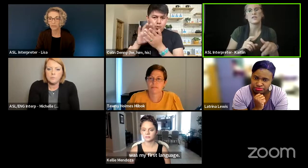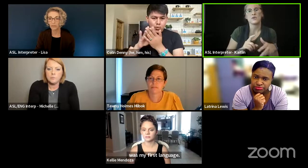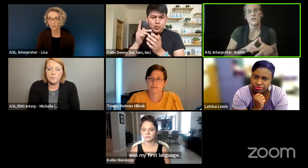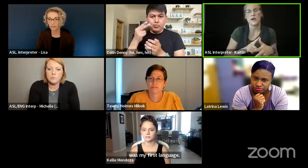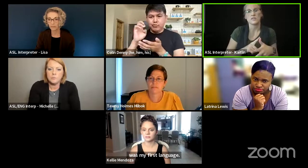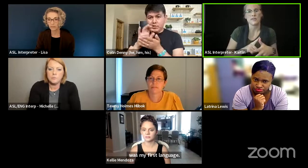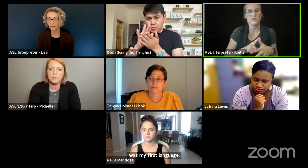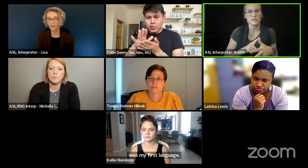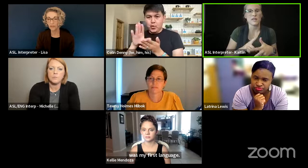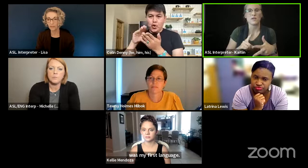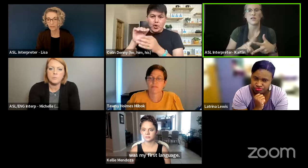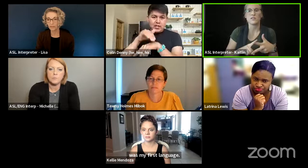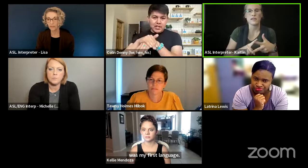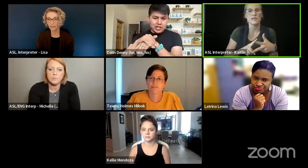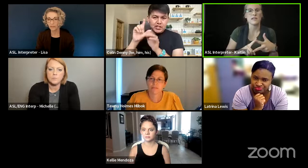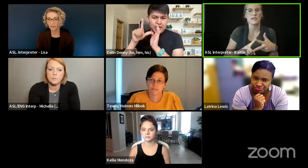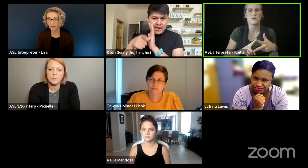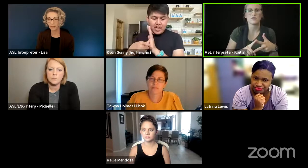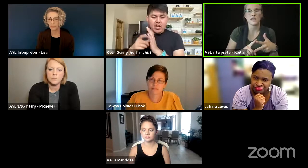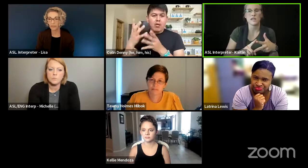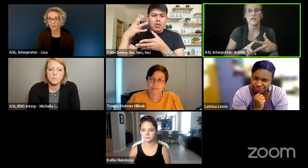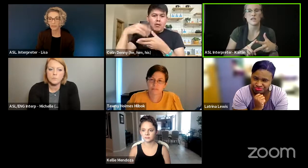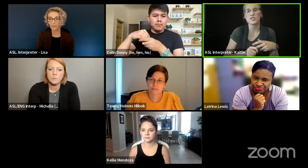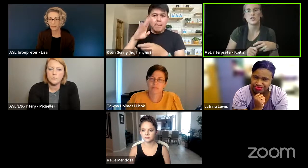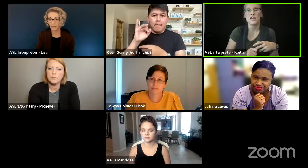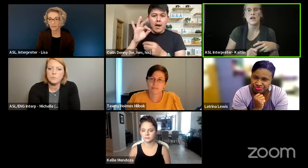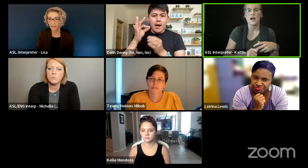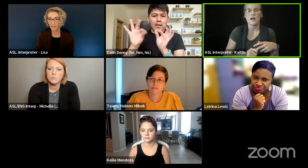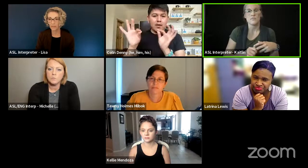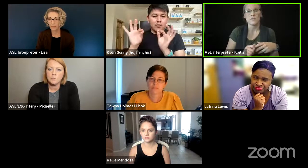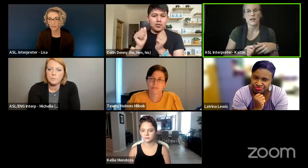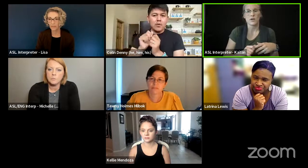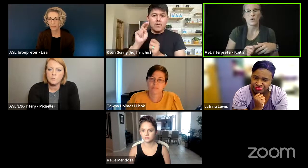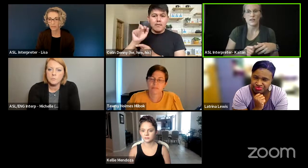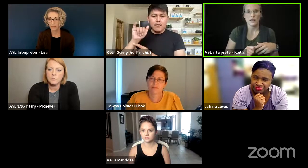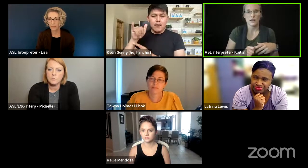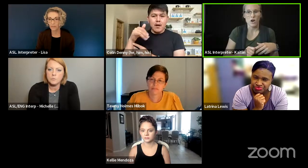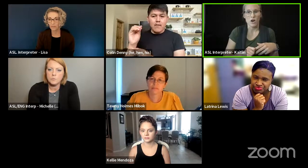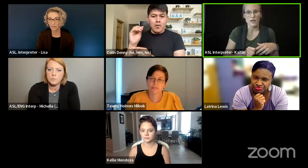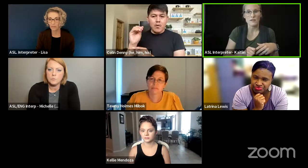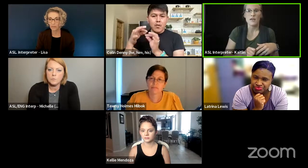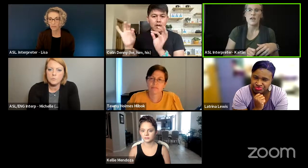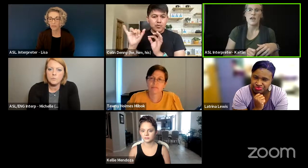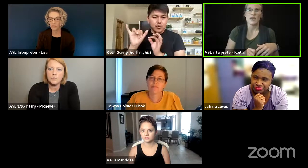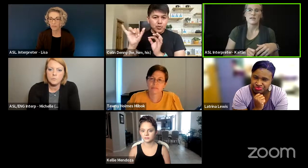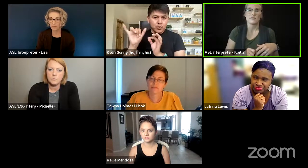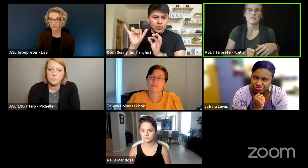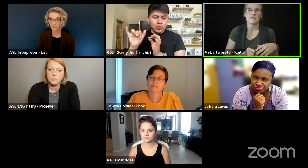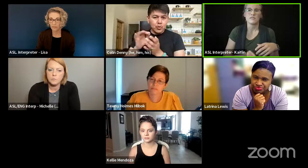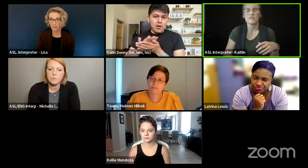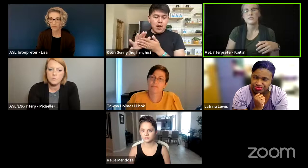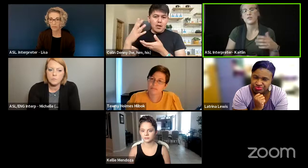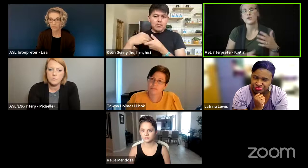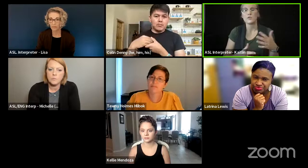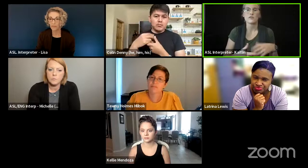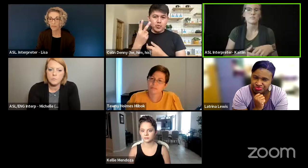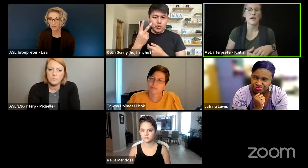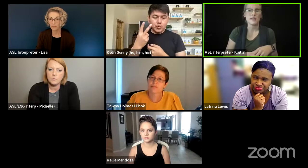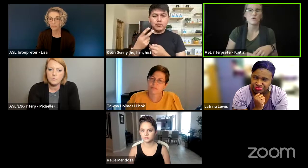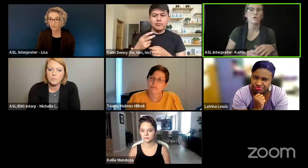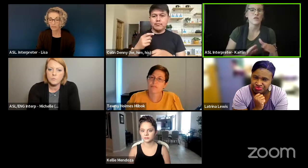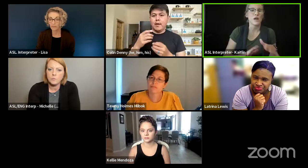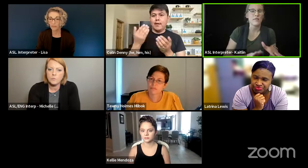And so that was my first language. My second language was English that I acquired later on. And so